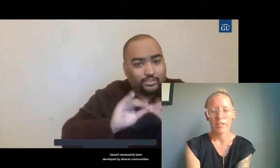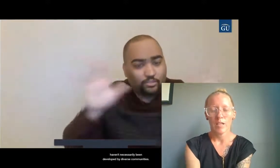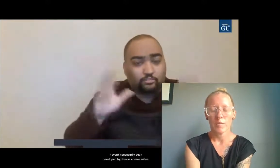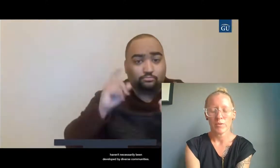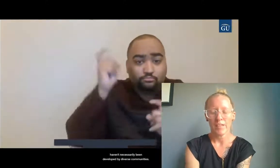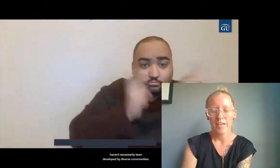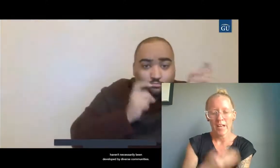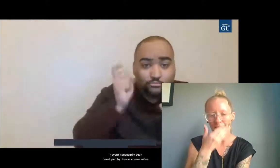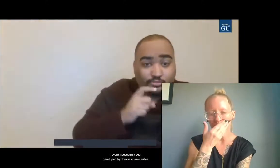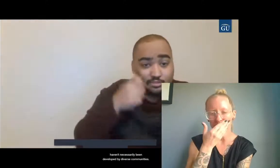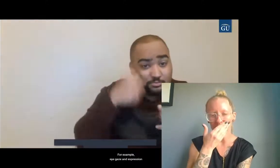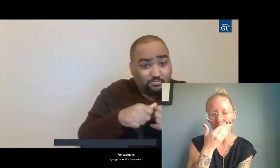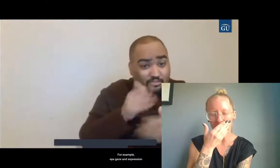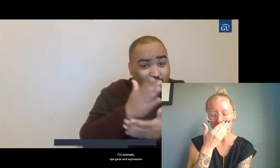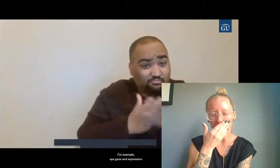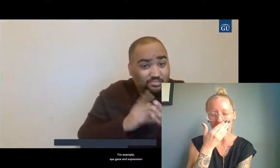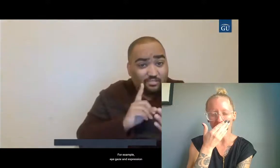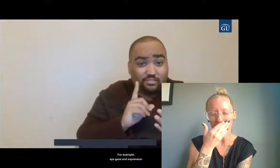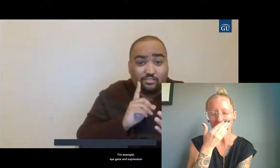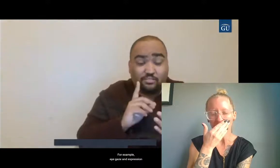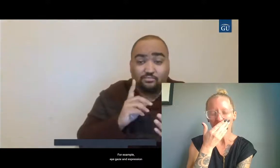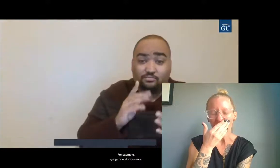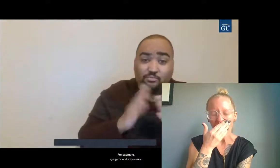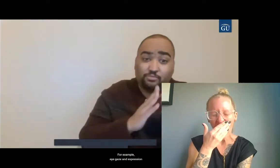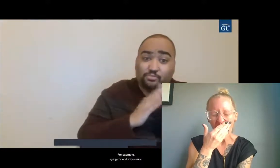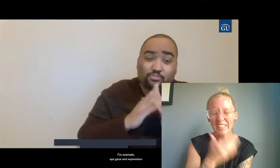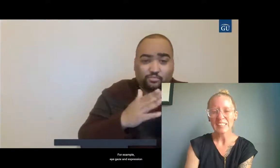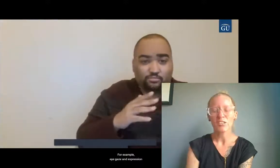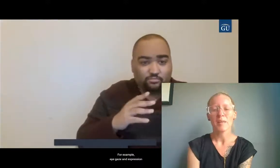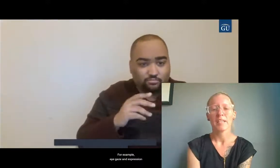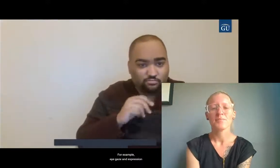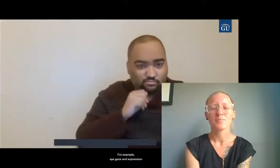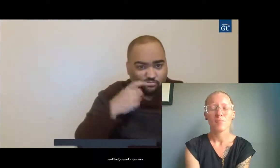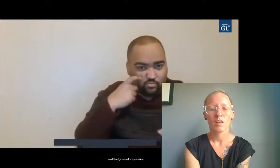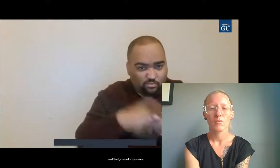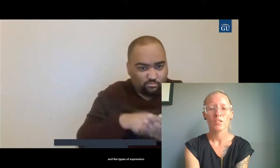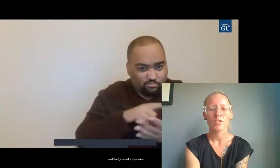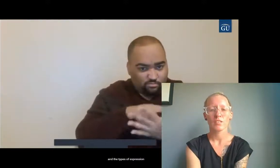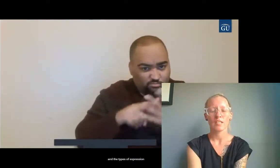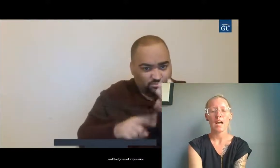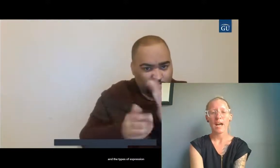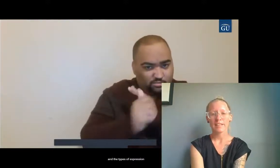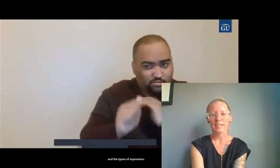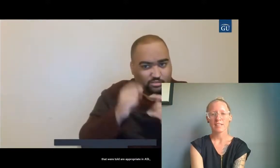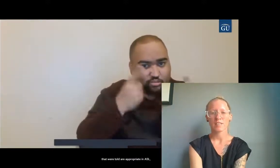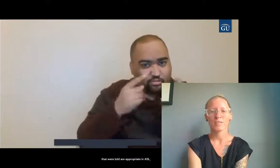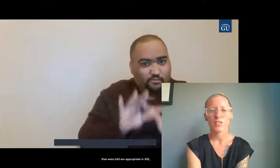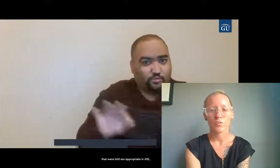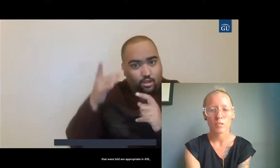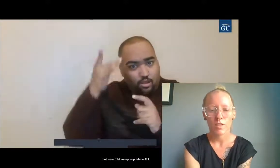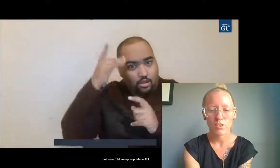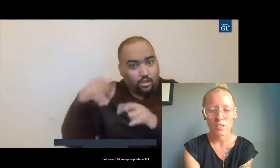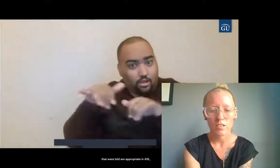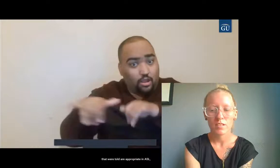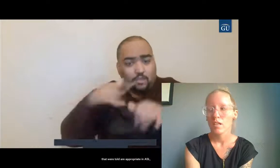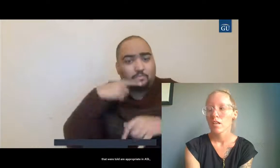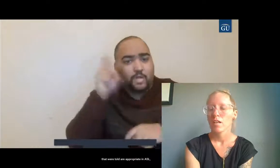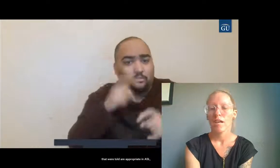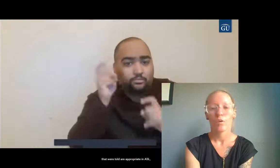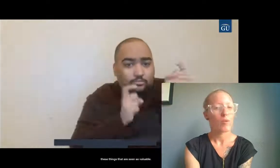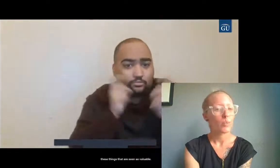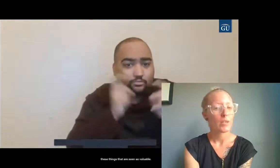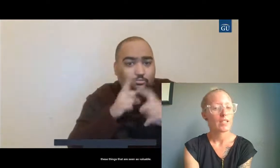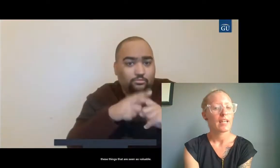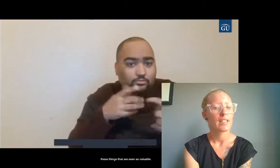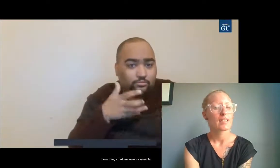and curriculums within the deaf community. Excuse me, when using eye gaze and facial expressions